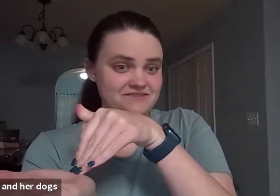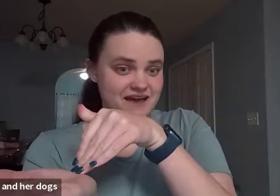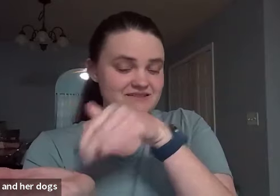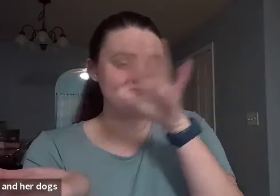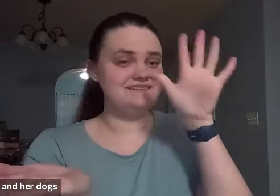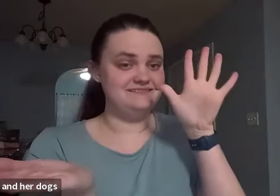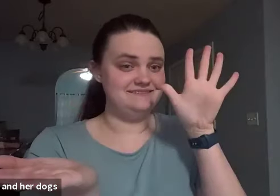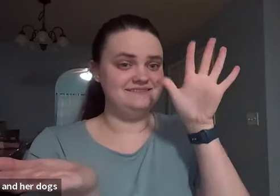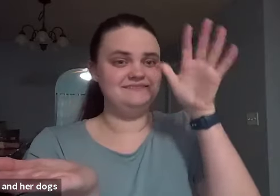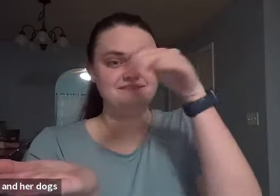5,000.